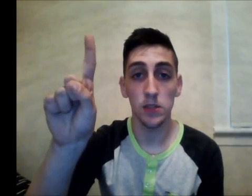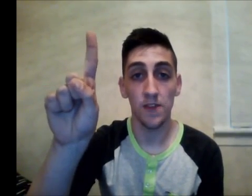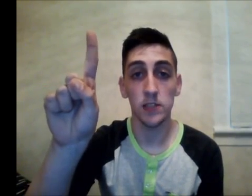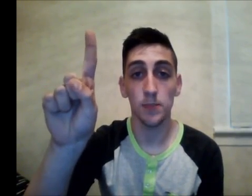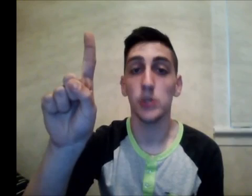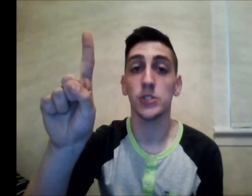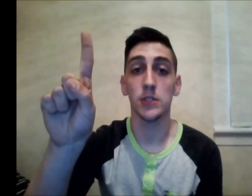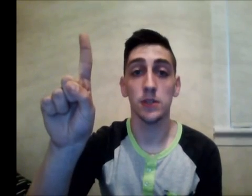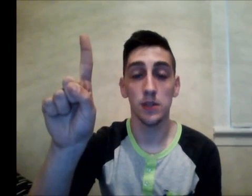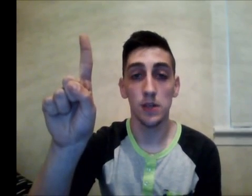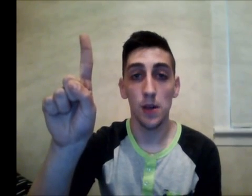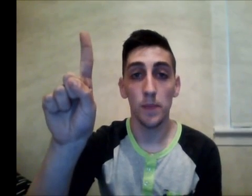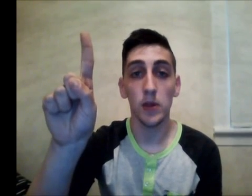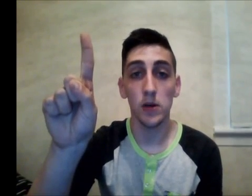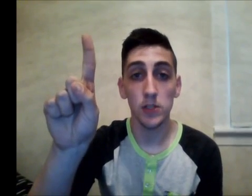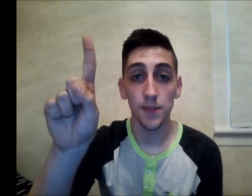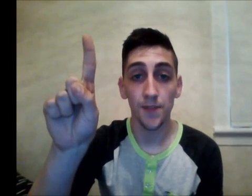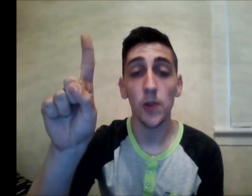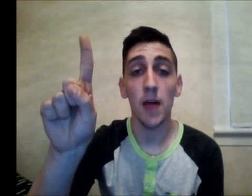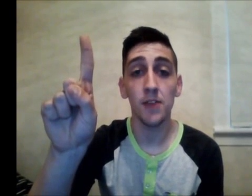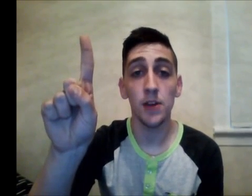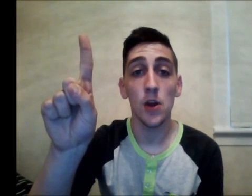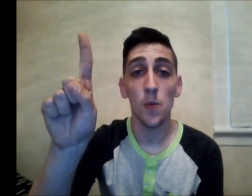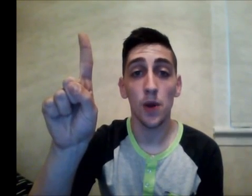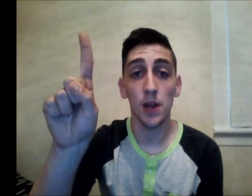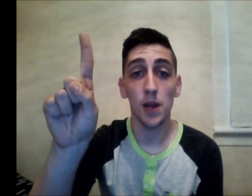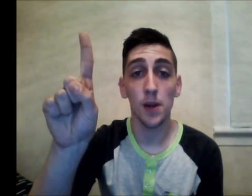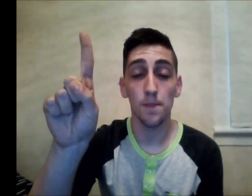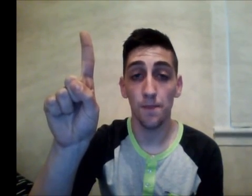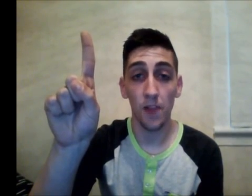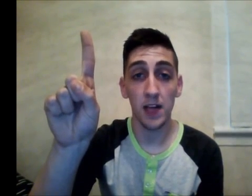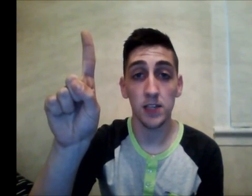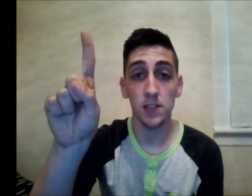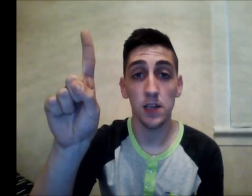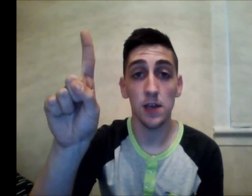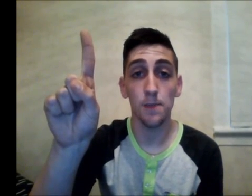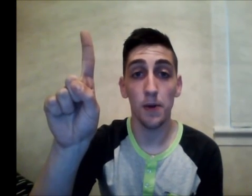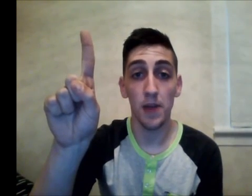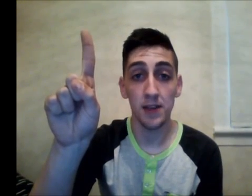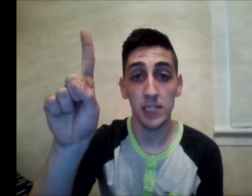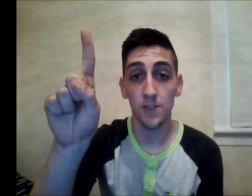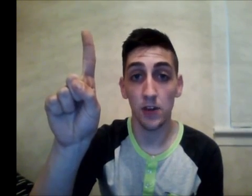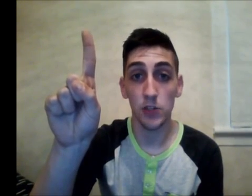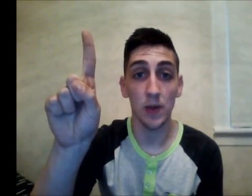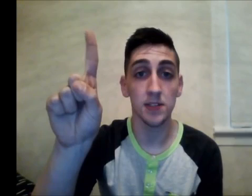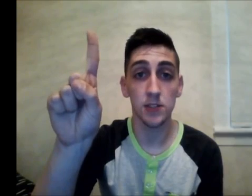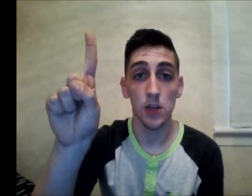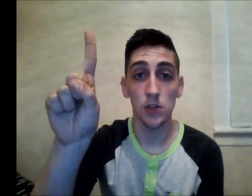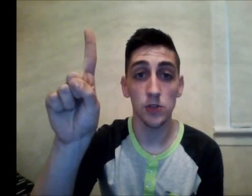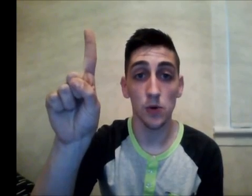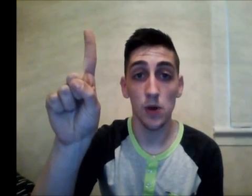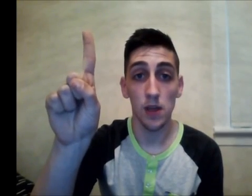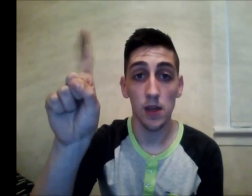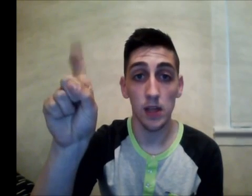face the person. Because for 11, we're going to flex the index finger twice. So